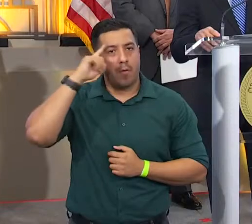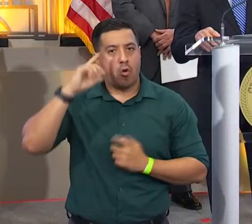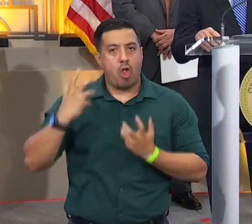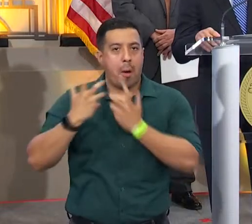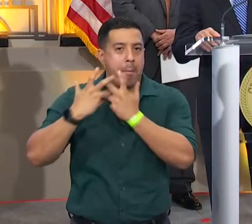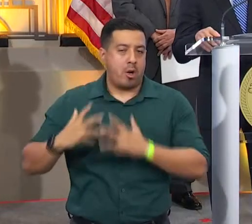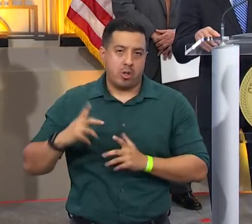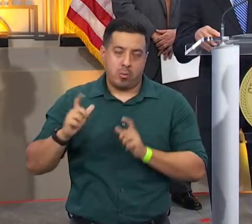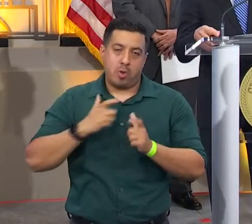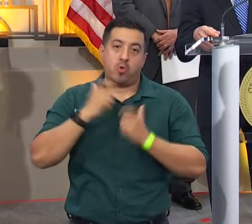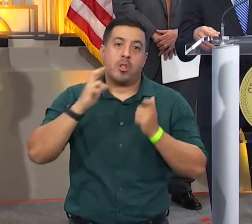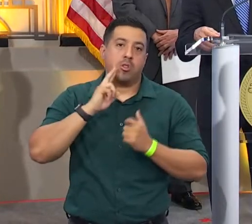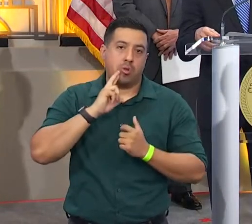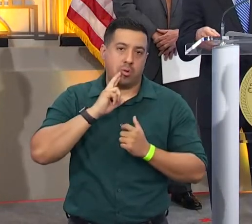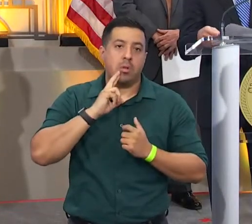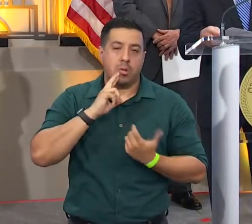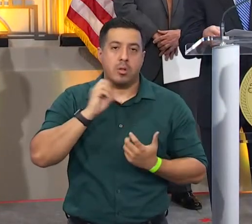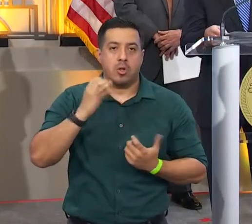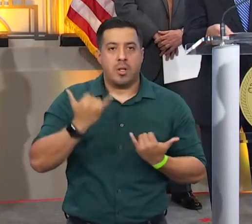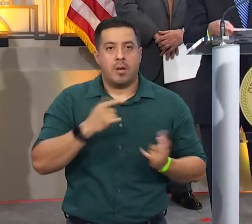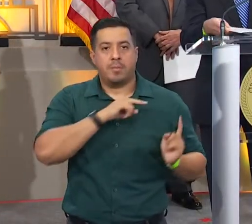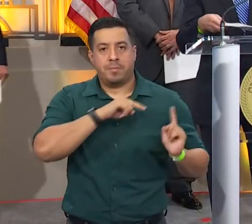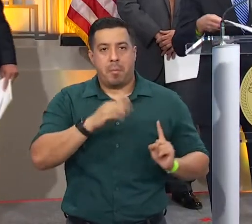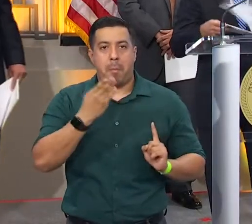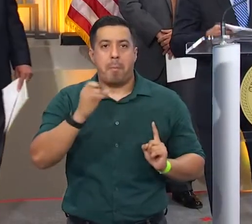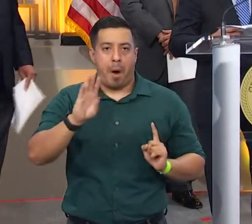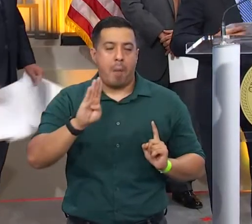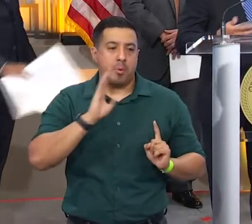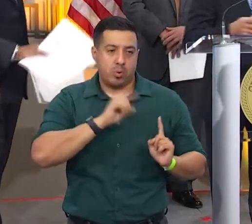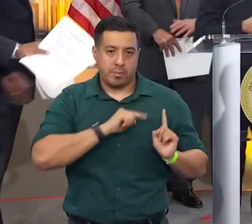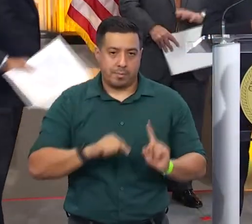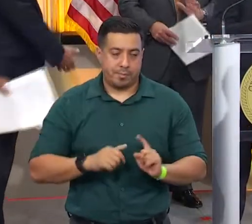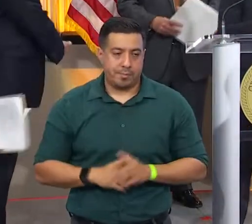Partnership. Please help me welcome Bob Harvey.